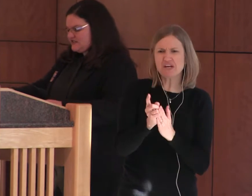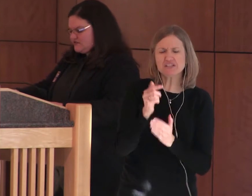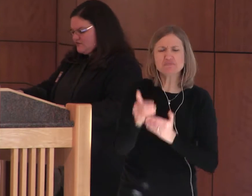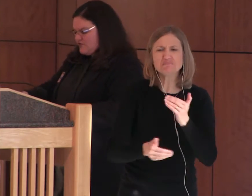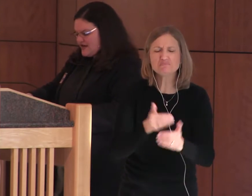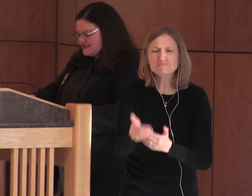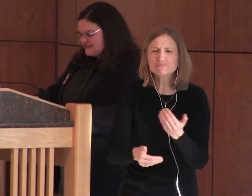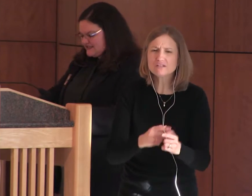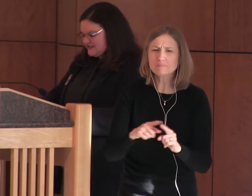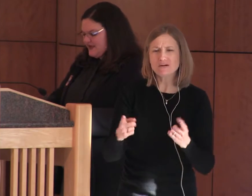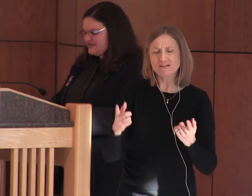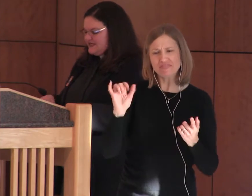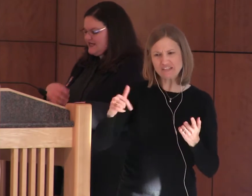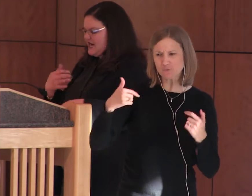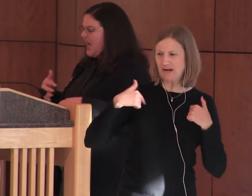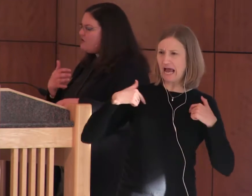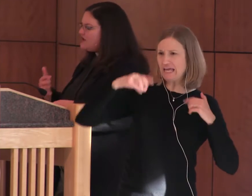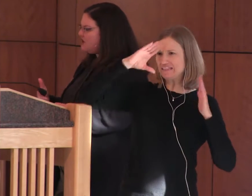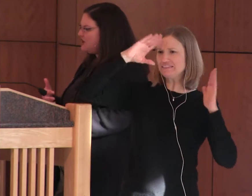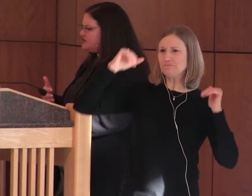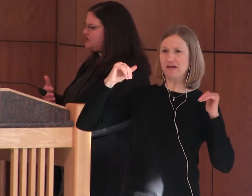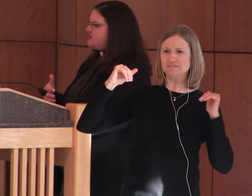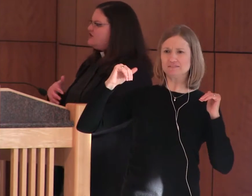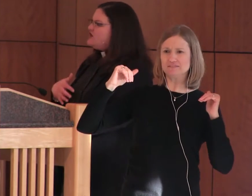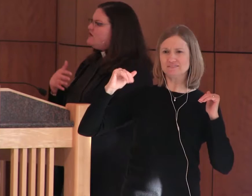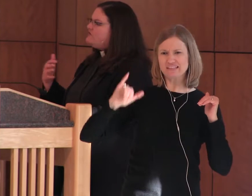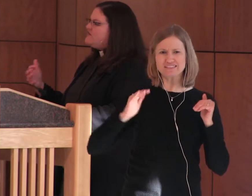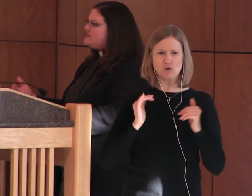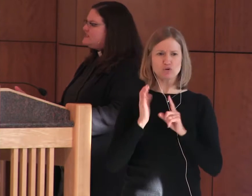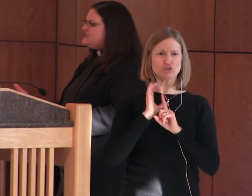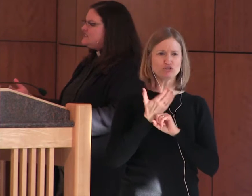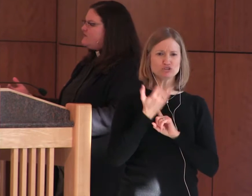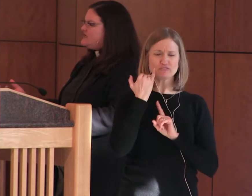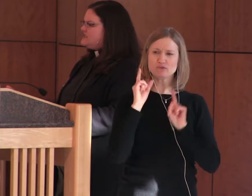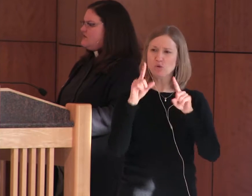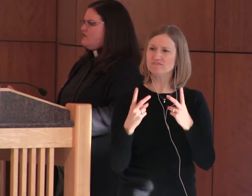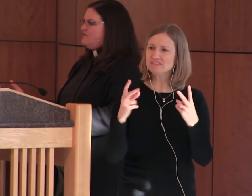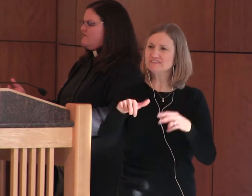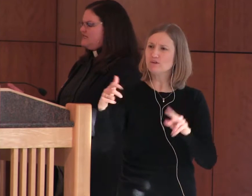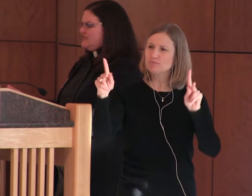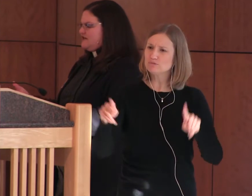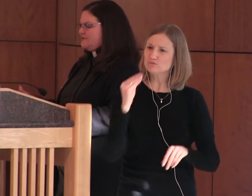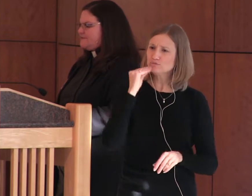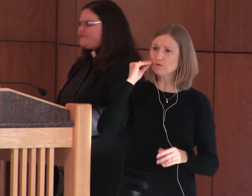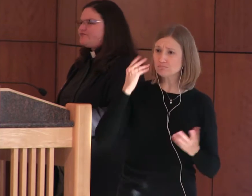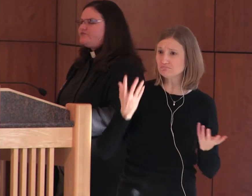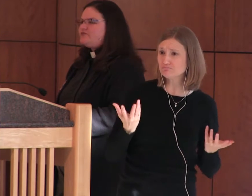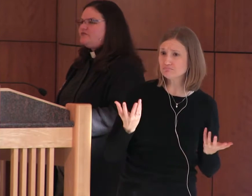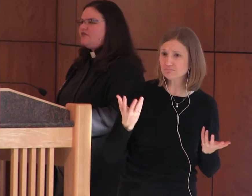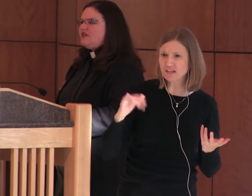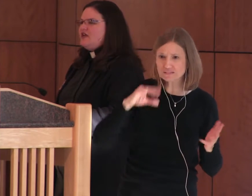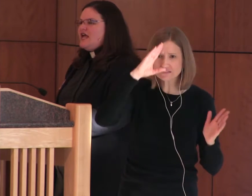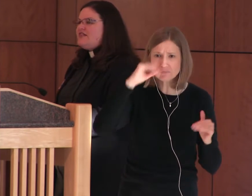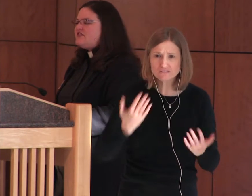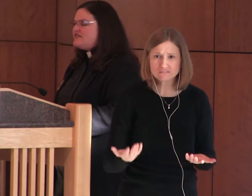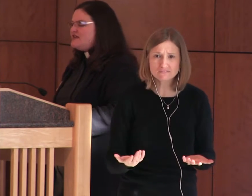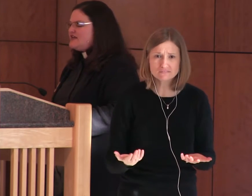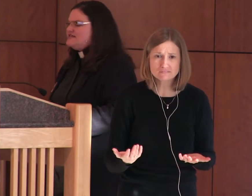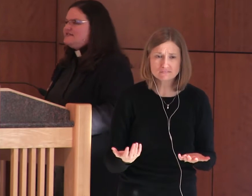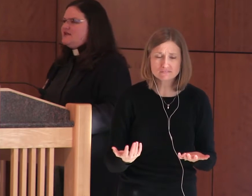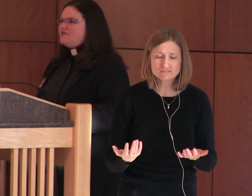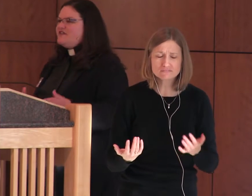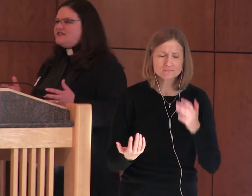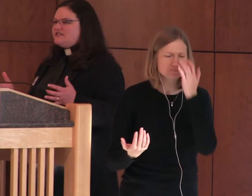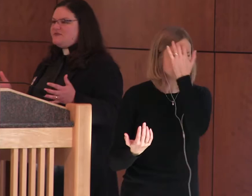but it's what is expected in our culture when we visit someone's home for dinner. And the